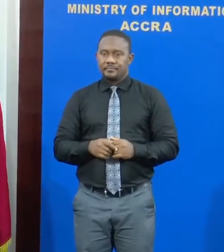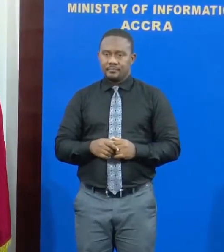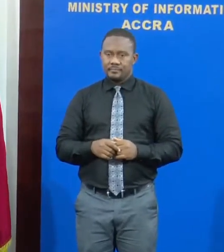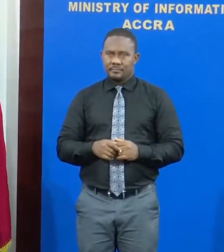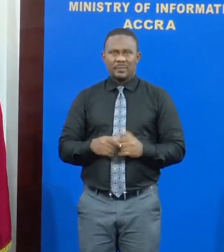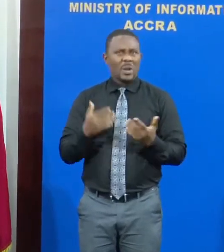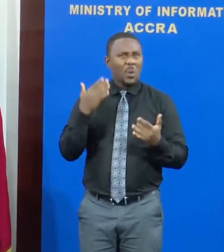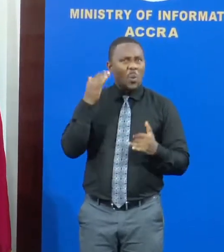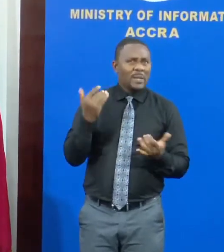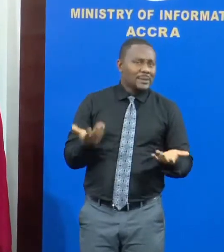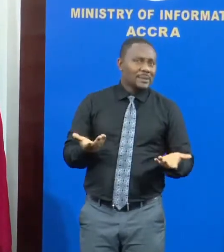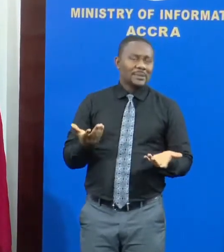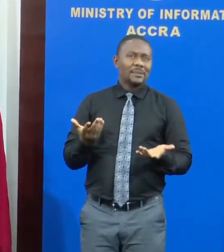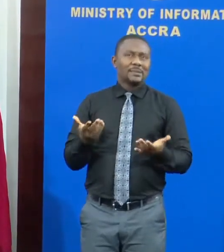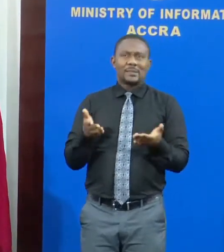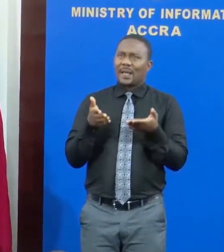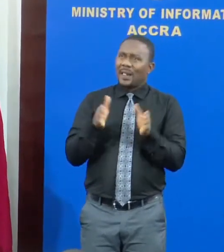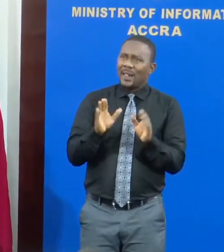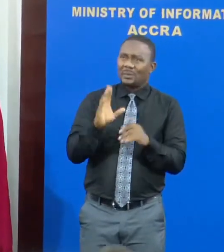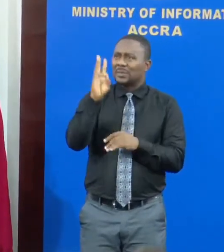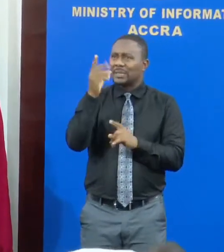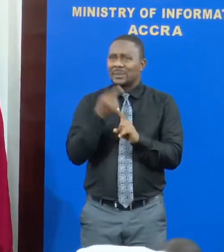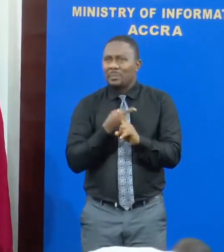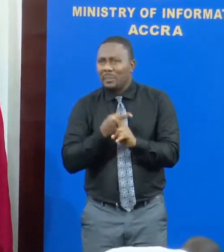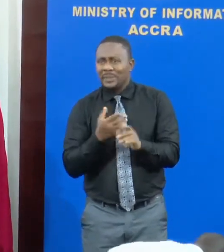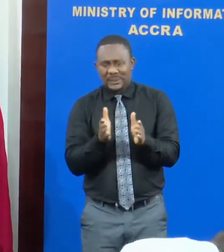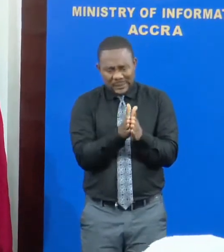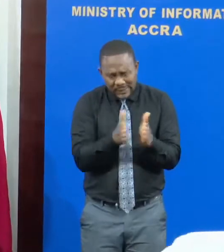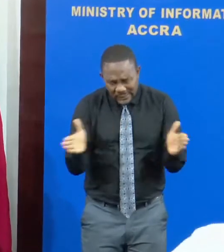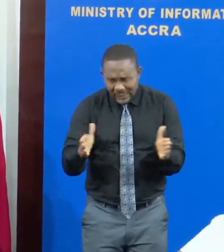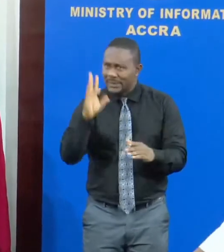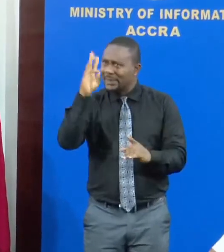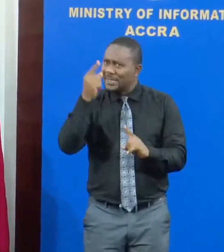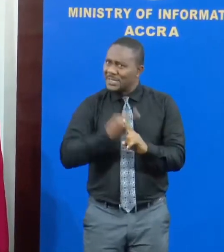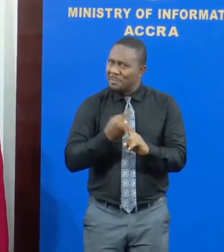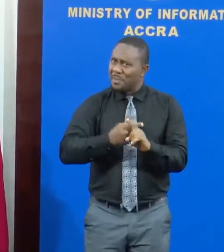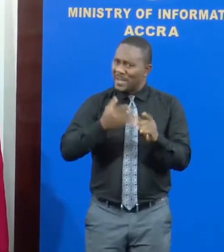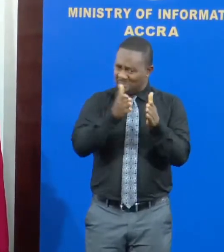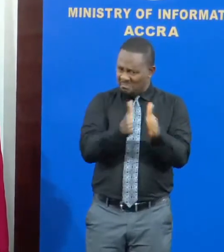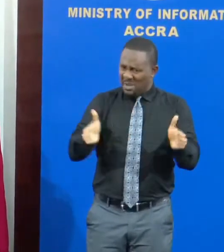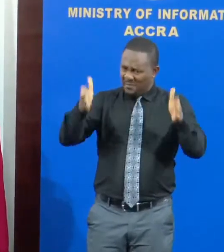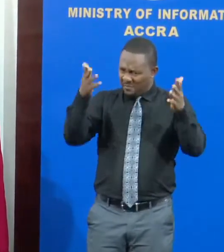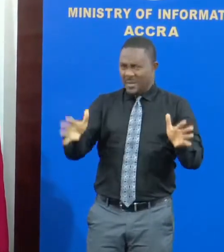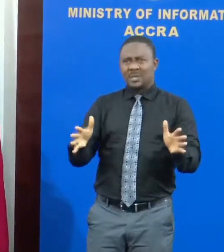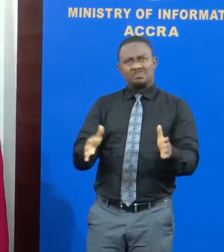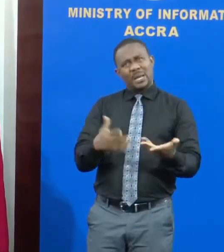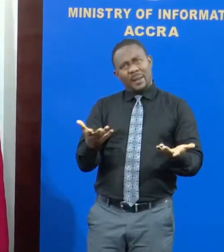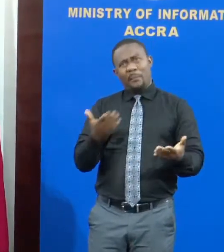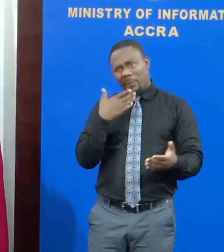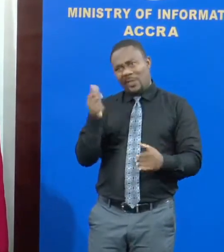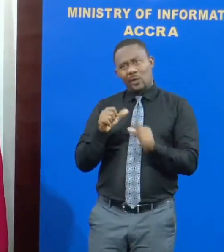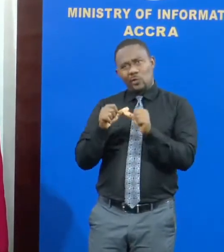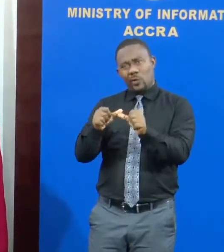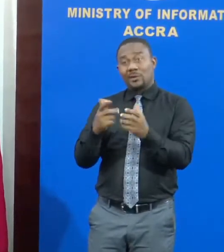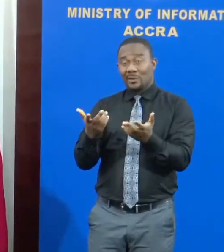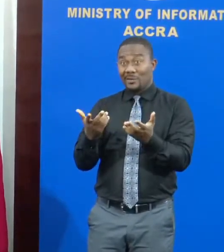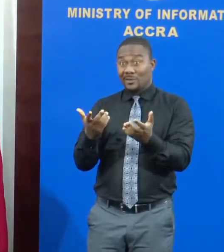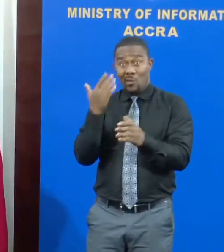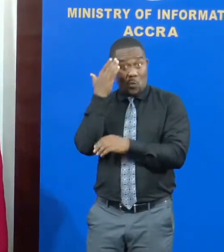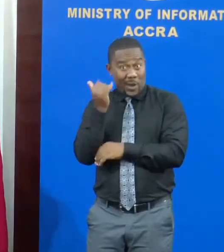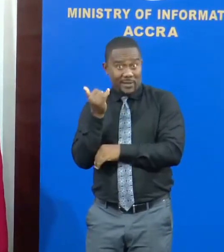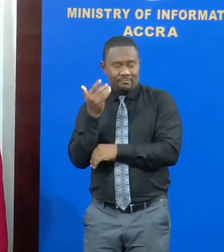Why do we have, why are we allowing 6 months, 6 good months to get this done and not have it go on forever?